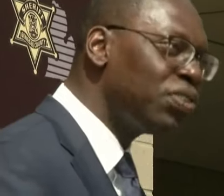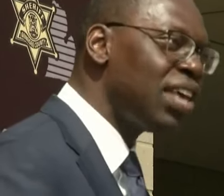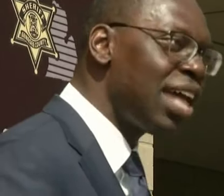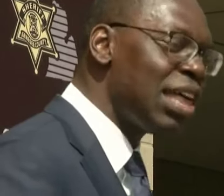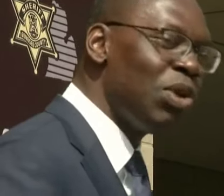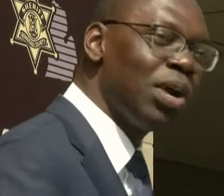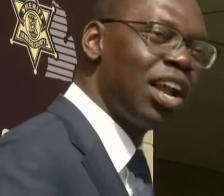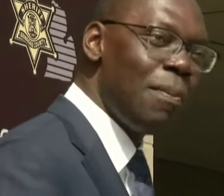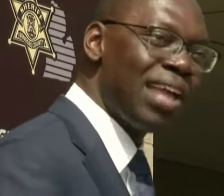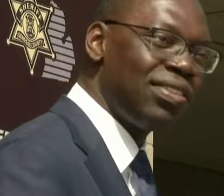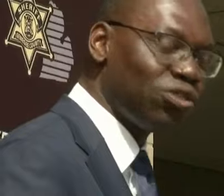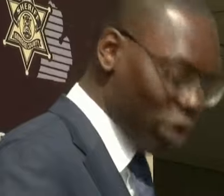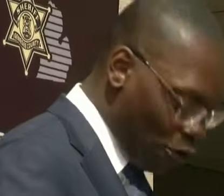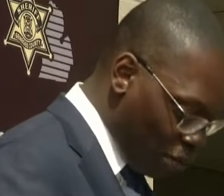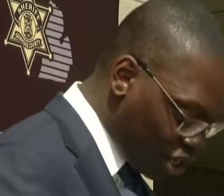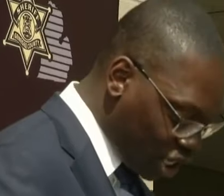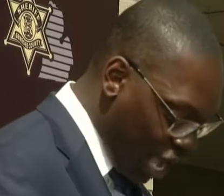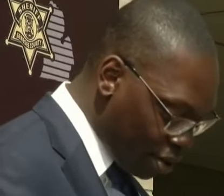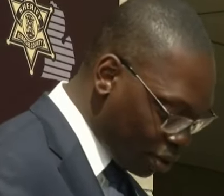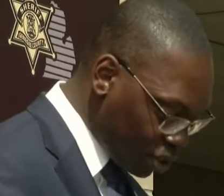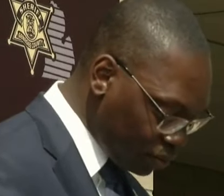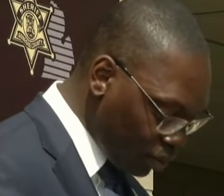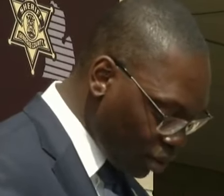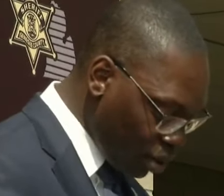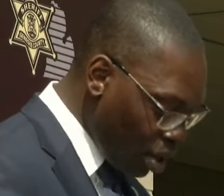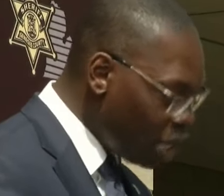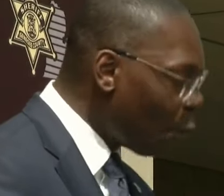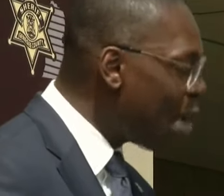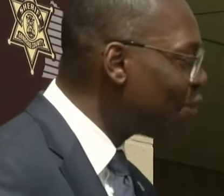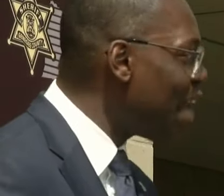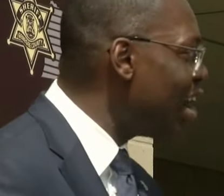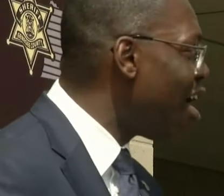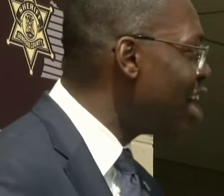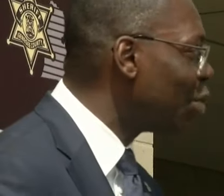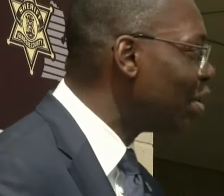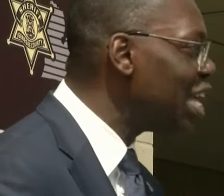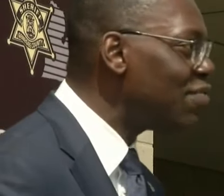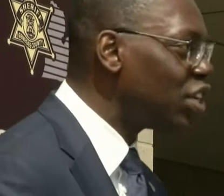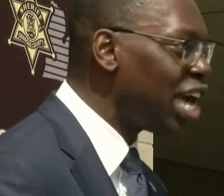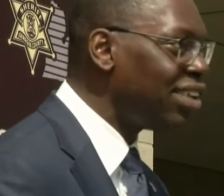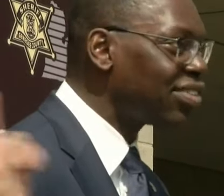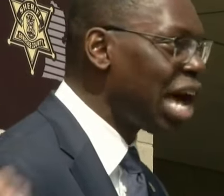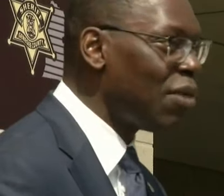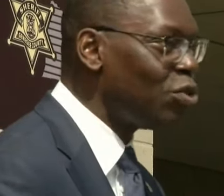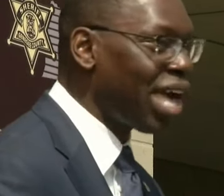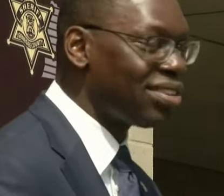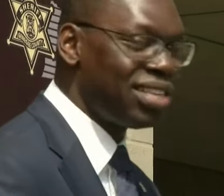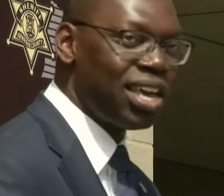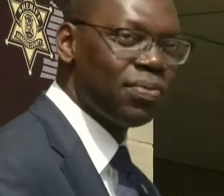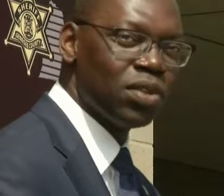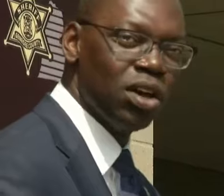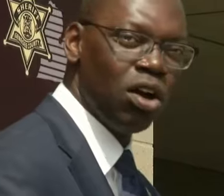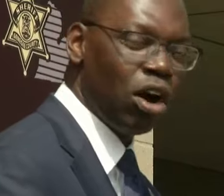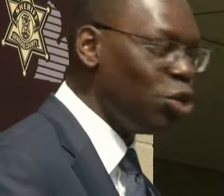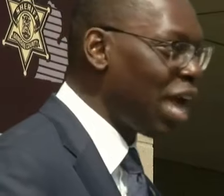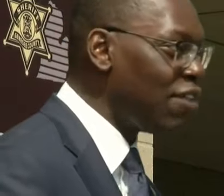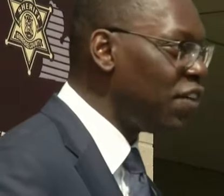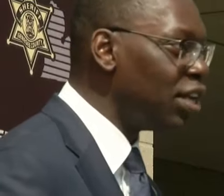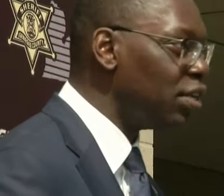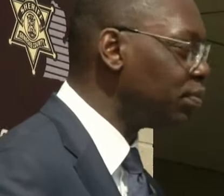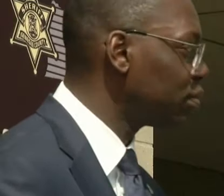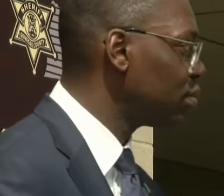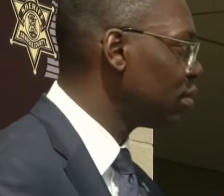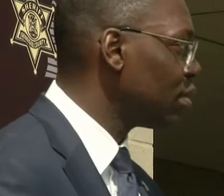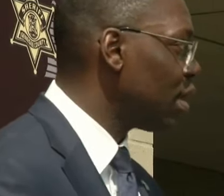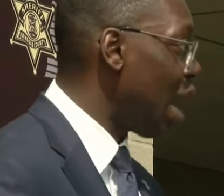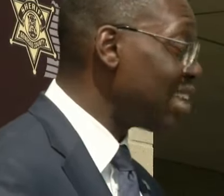we both said that we were going to make this real for Michiganders. You know, people find it hard to believe that change is coming if you can't see it or you can't